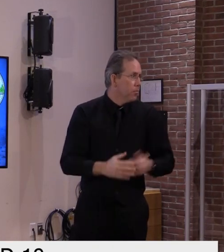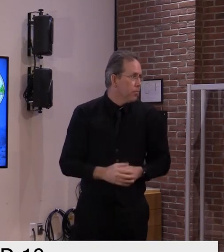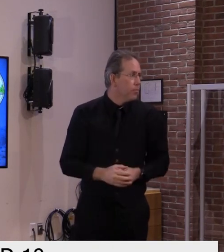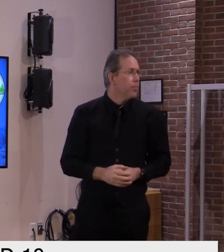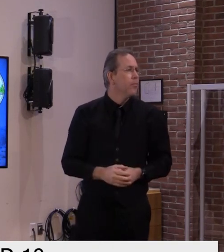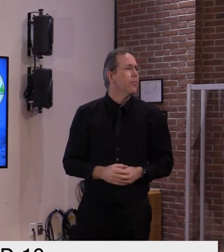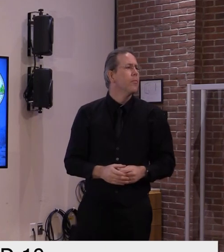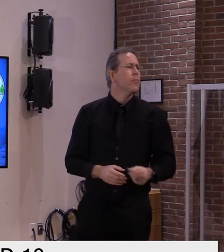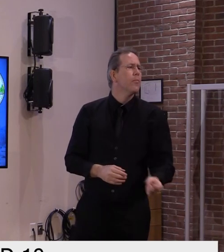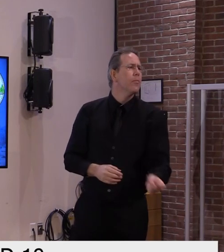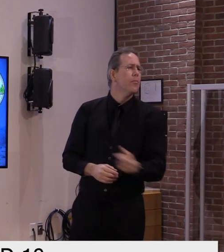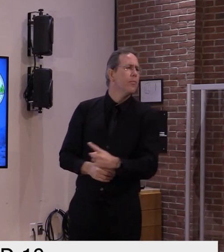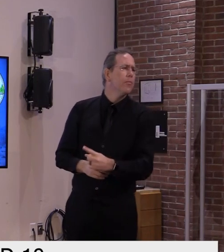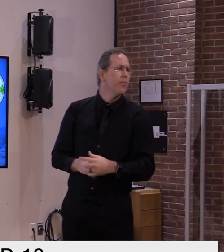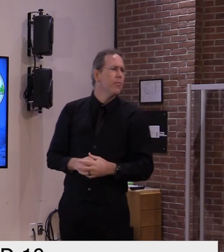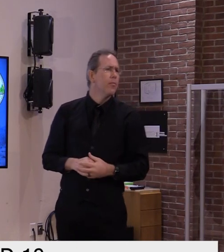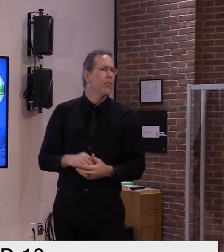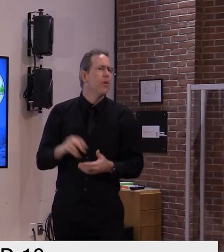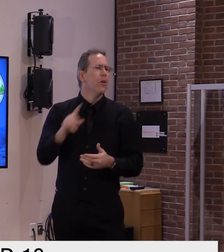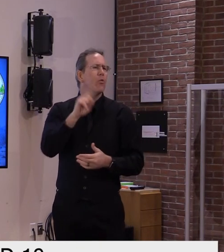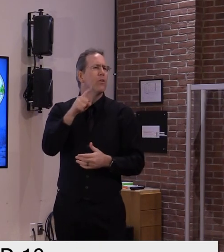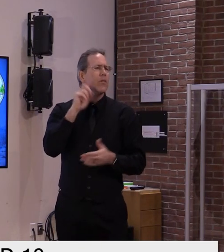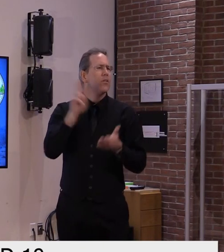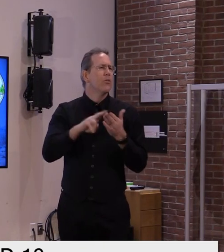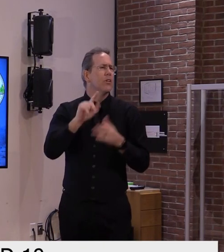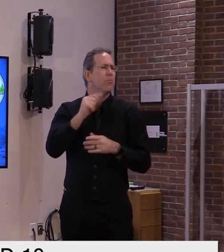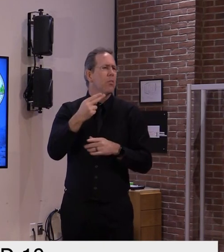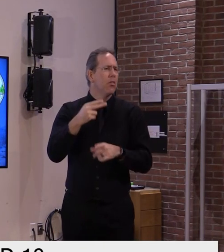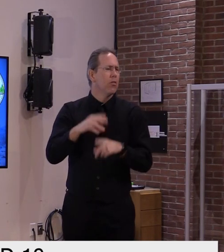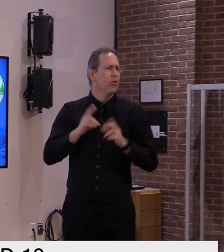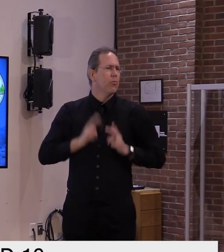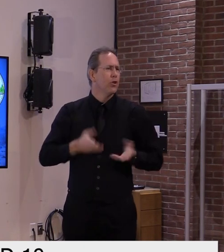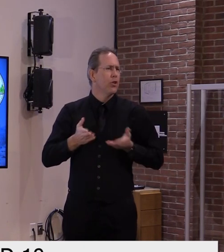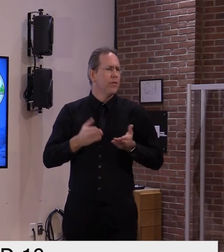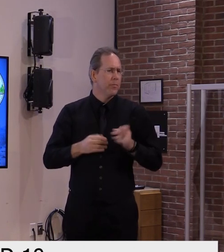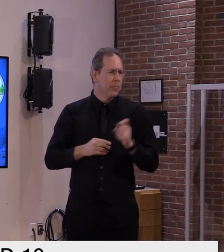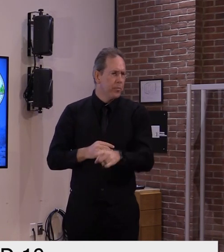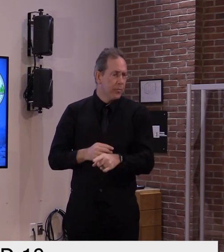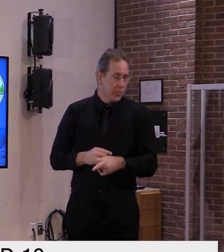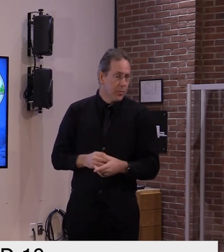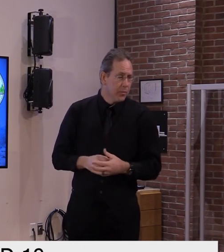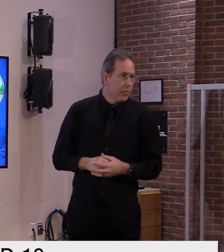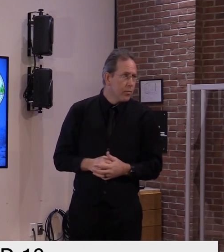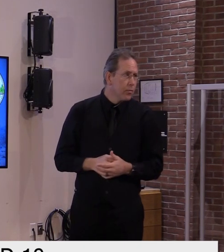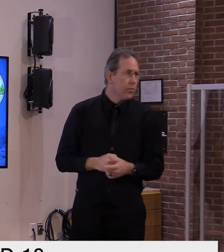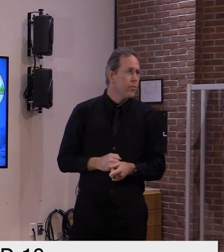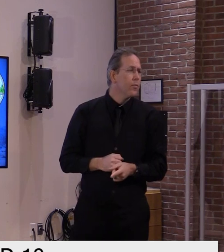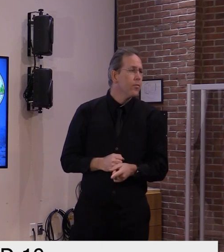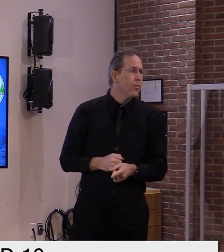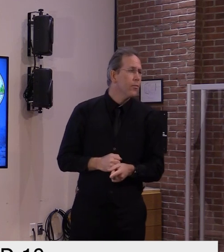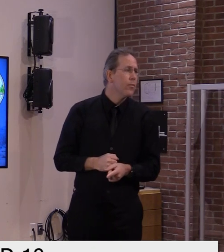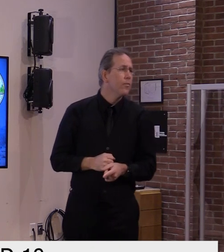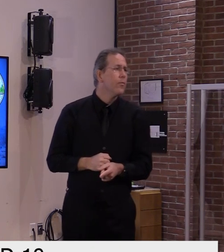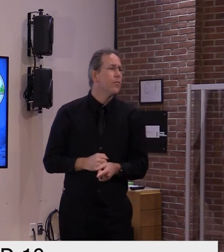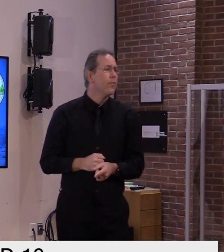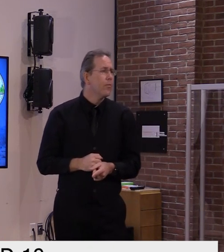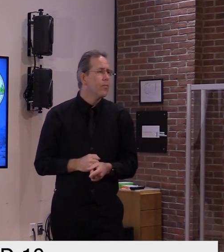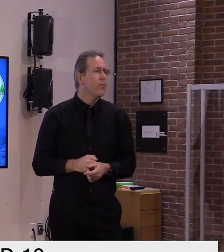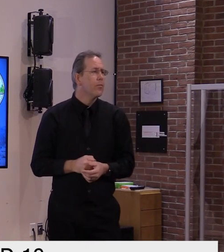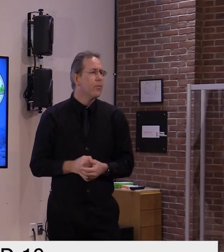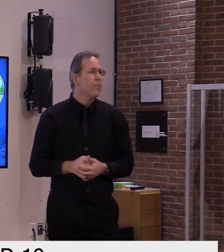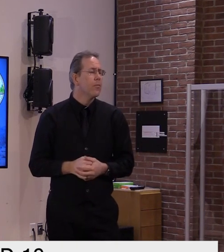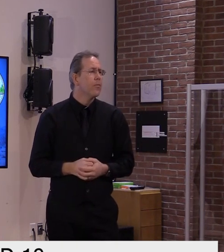with a deadline of January 25th. Just curious how this RFP process fits into the bigger